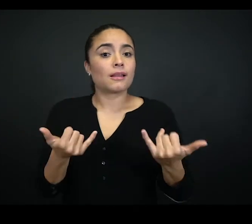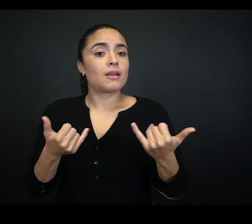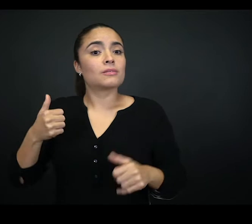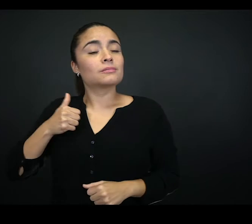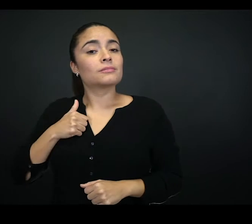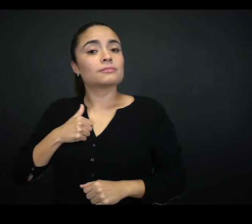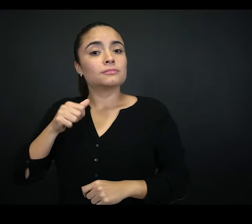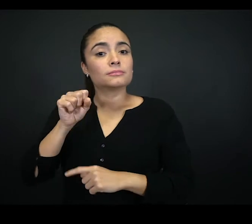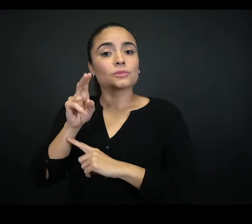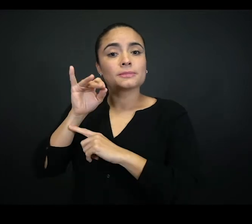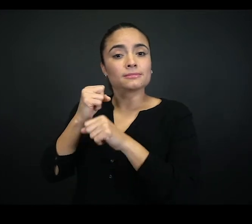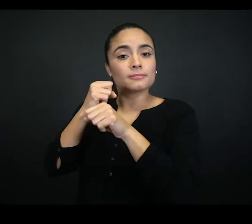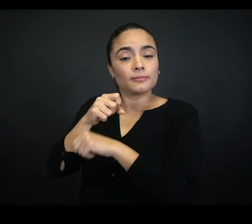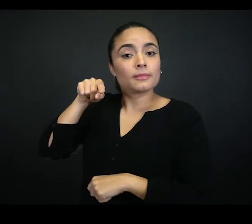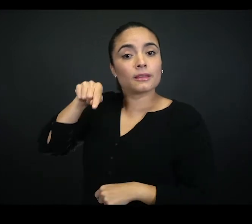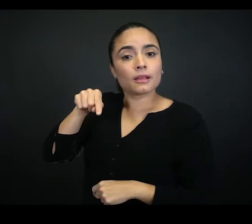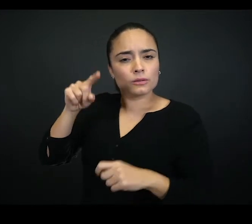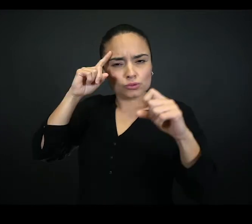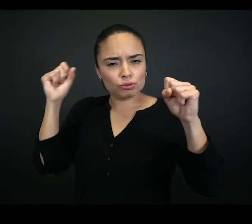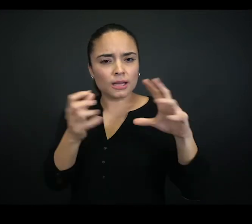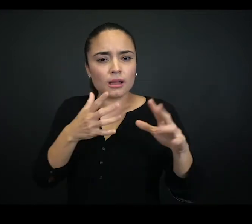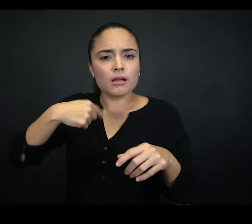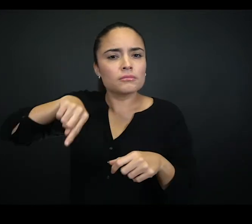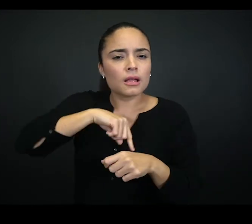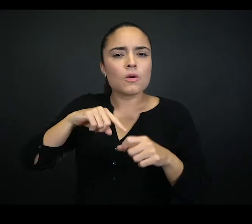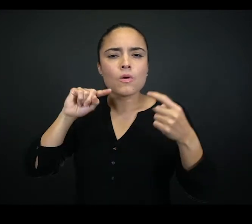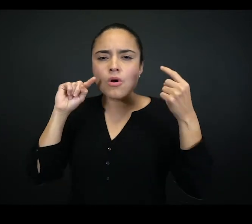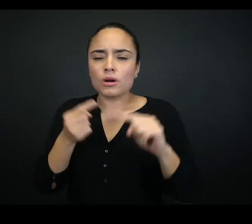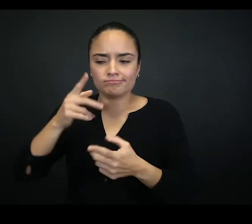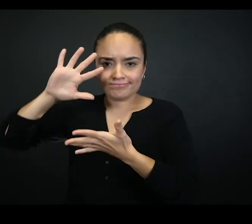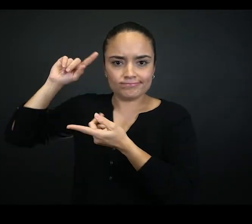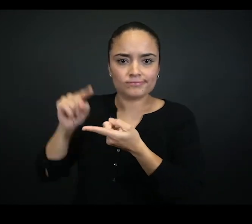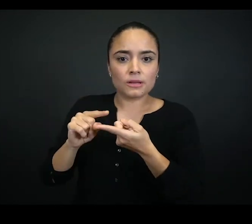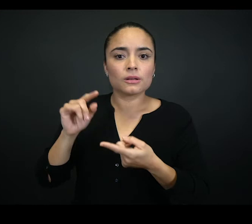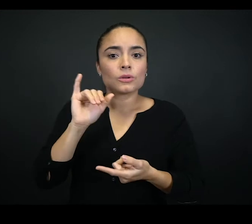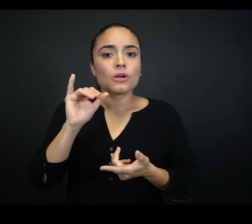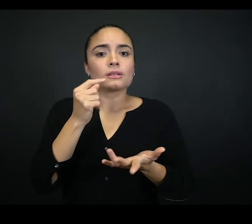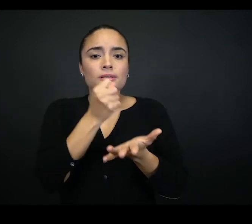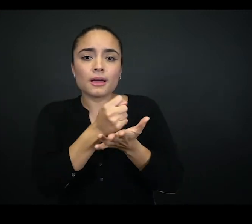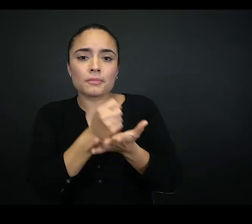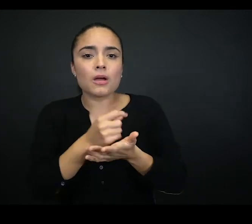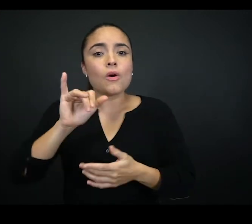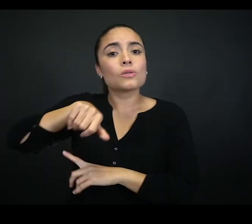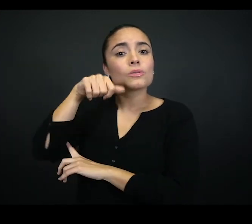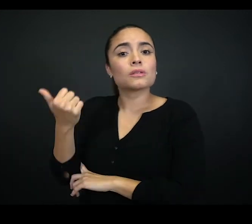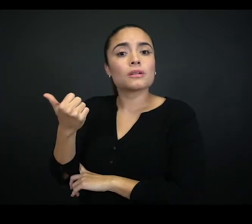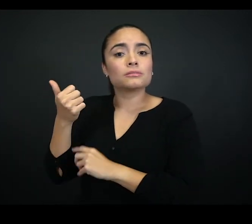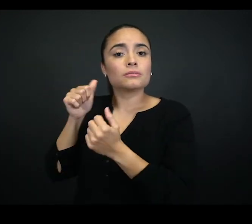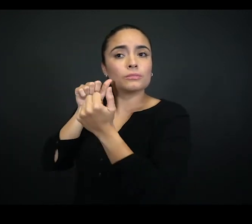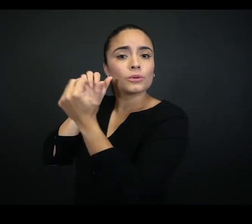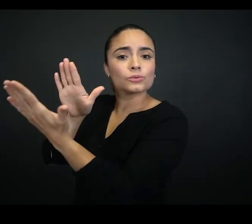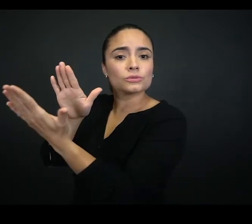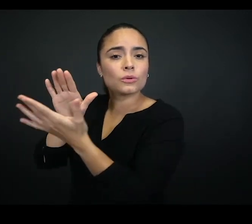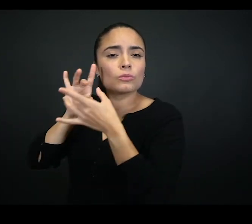other pillars such as enforcement have been critiqued as non-holistic and punitive. How does state surveillance and the war on drugs impact the scope of